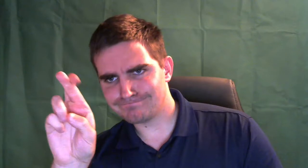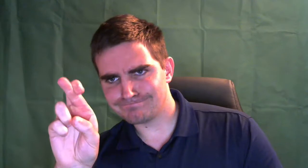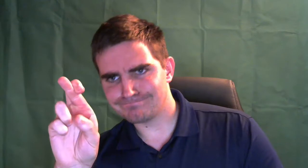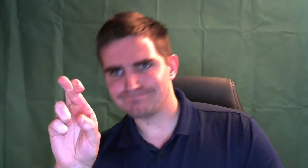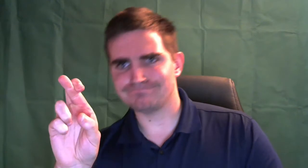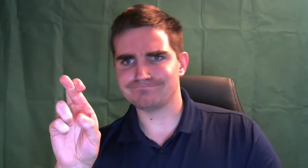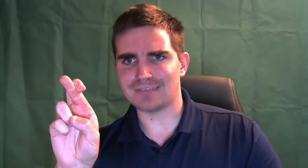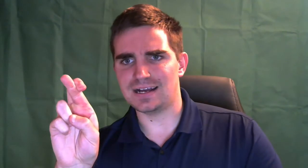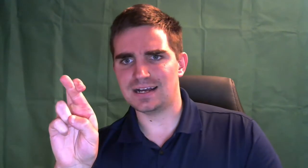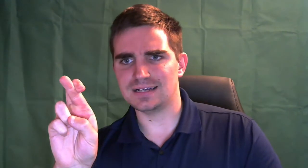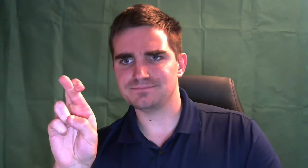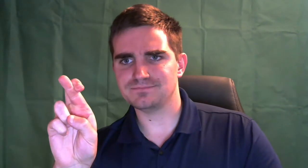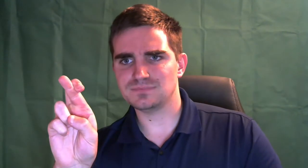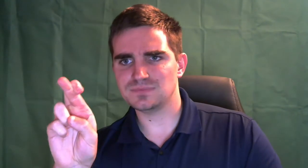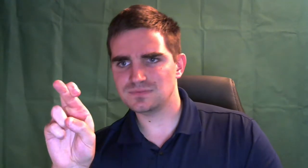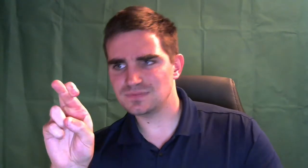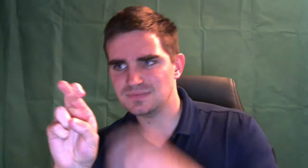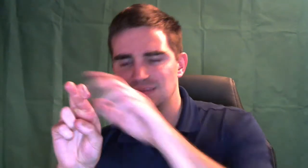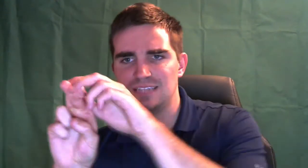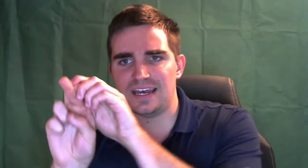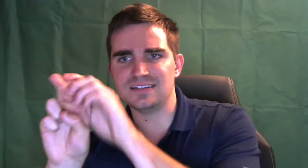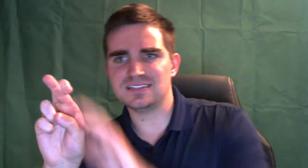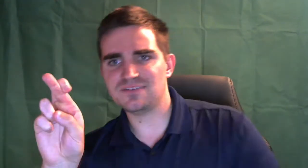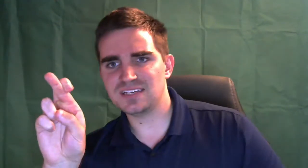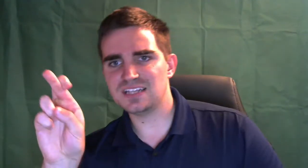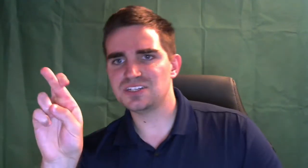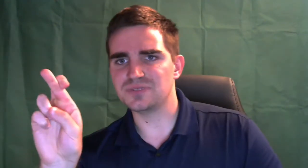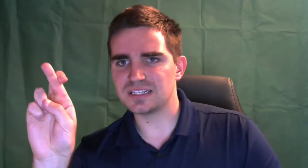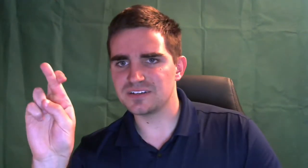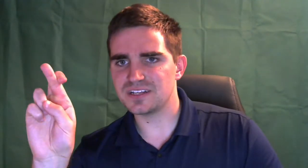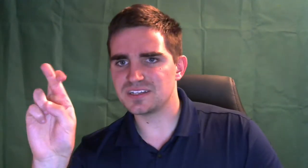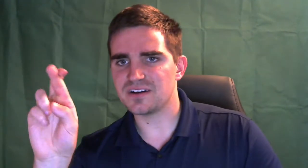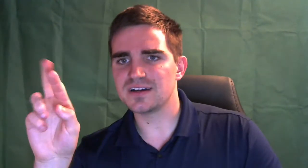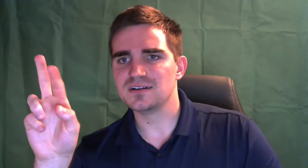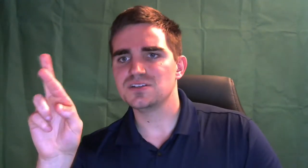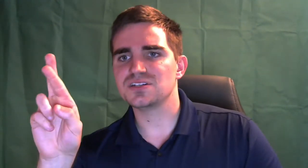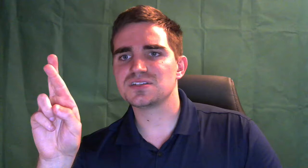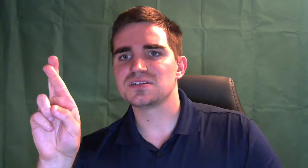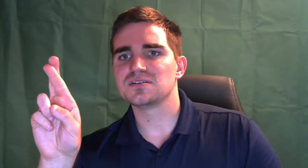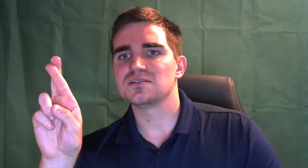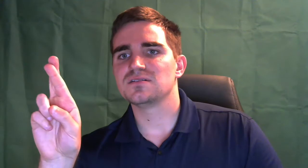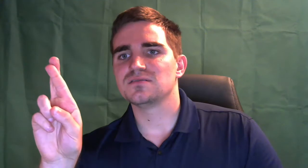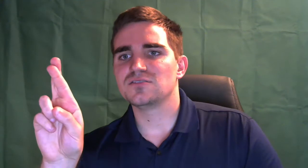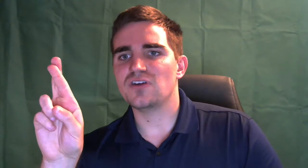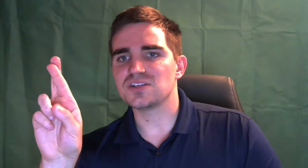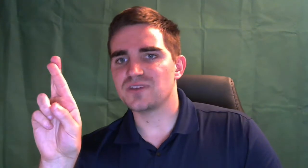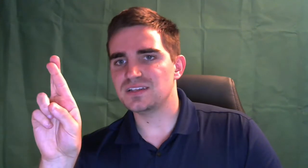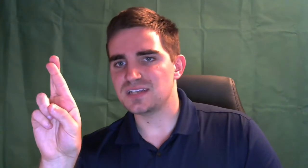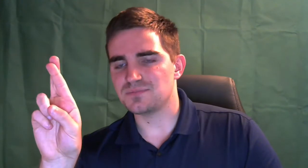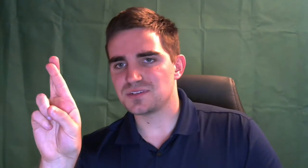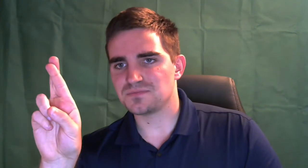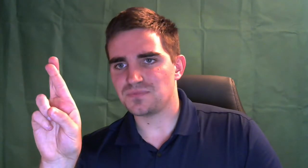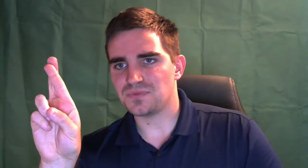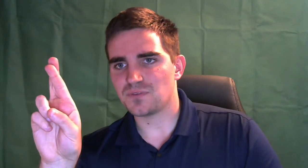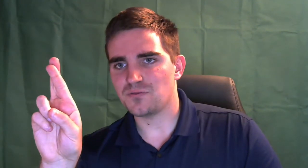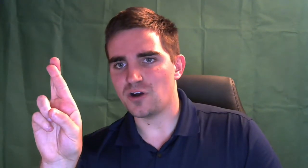tight and tough to get to and clear that it's an R, just cross right at the tips for R.